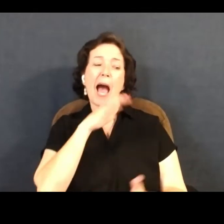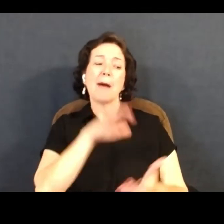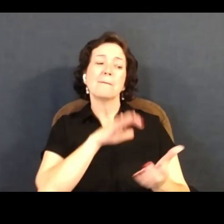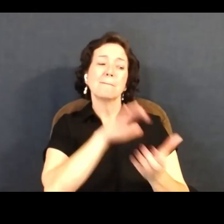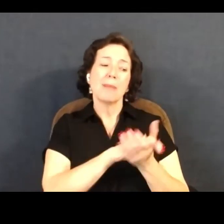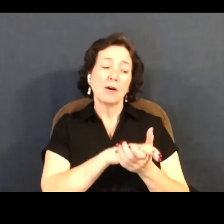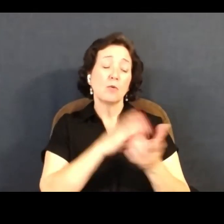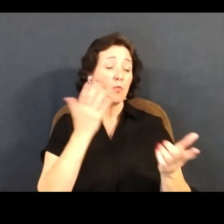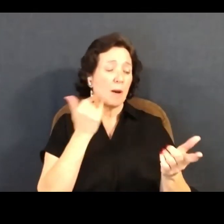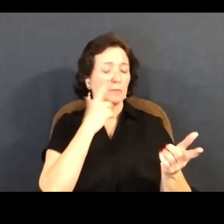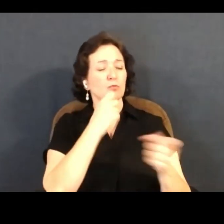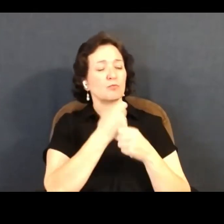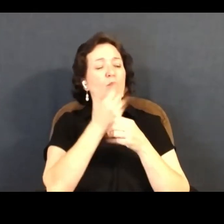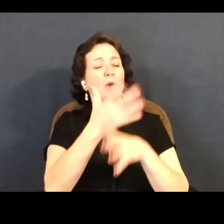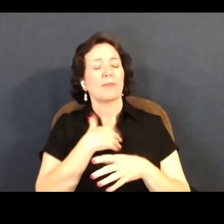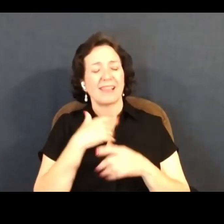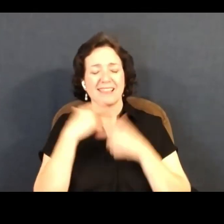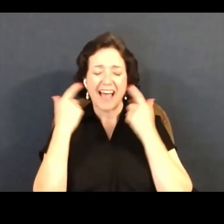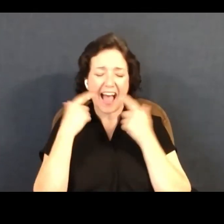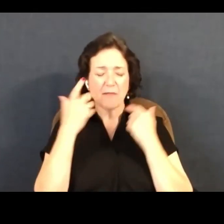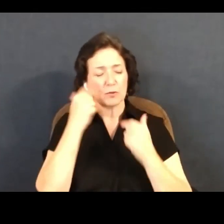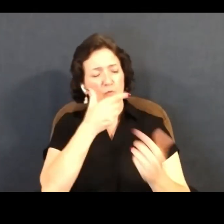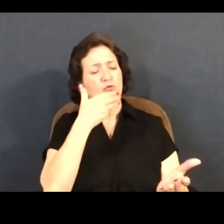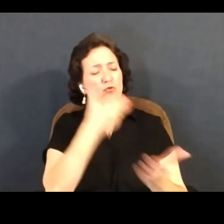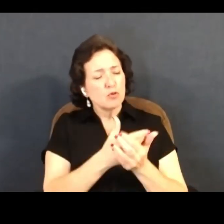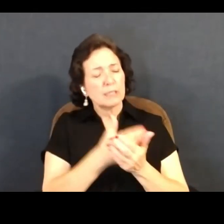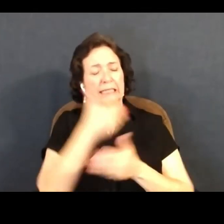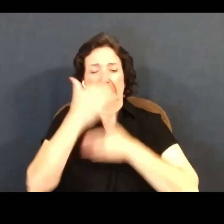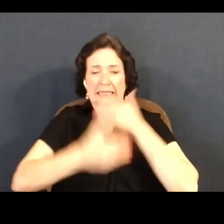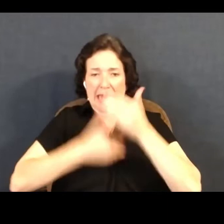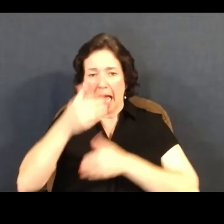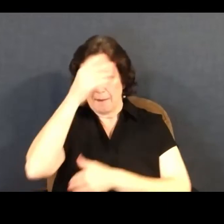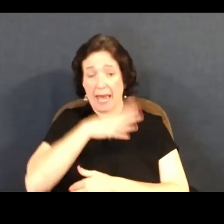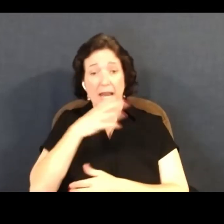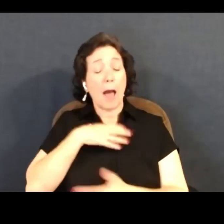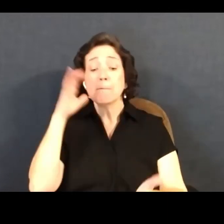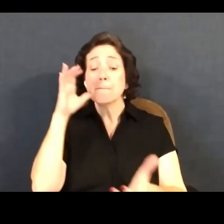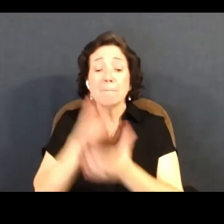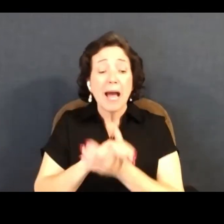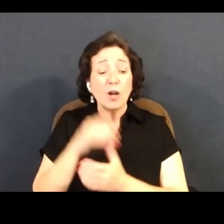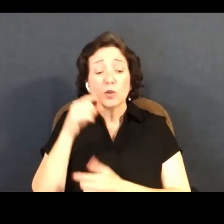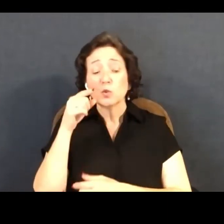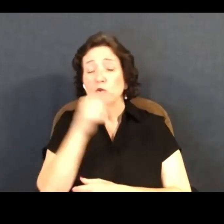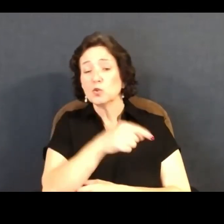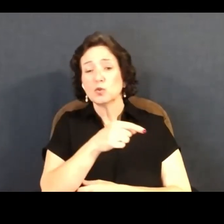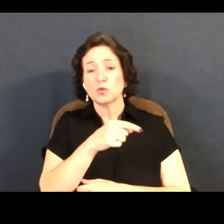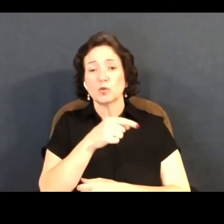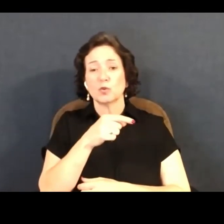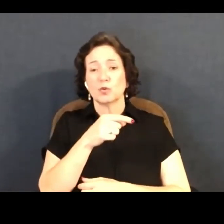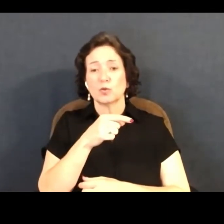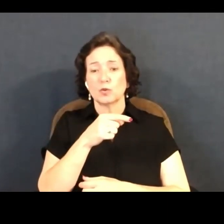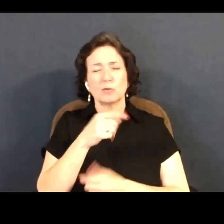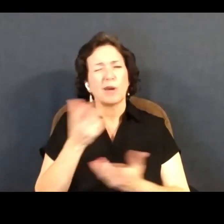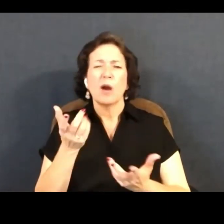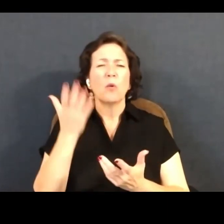laugh. I married you because you were a good and a kind man. I married you..." Well, why does a woman marry